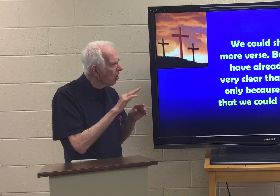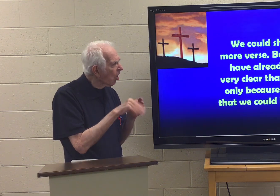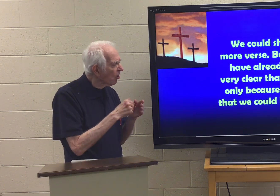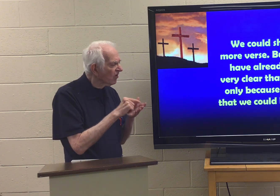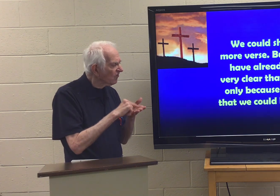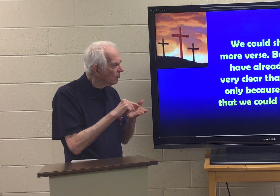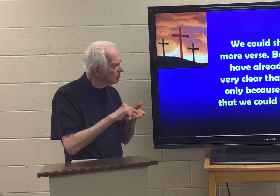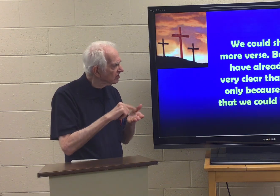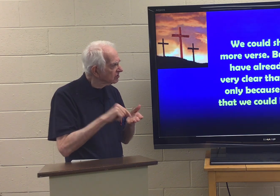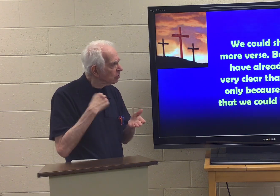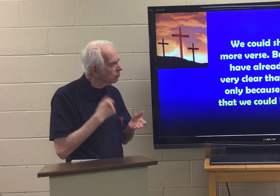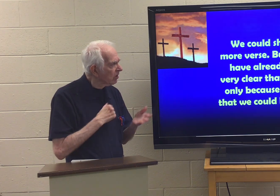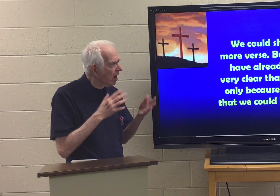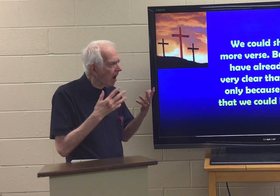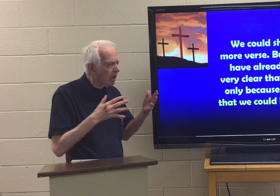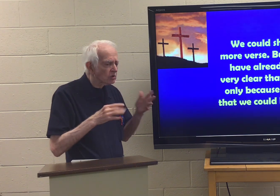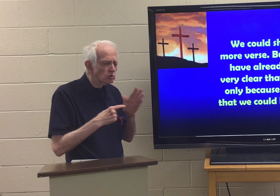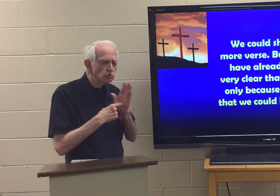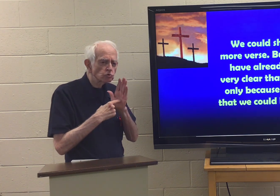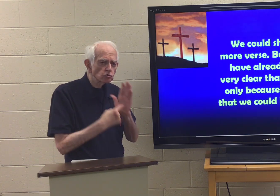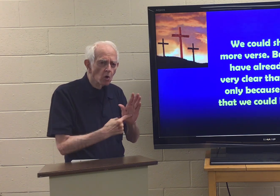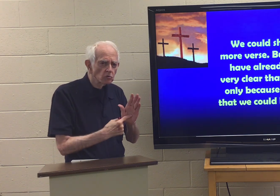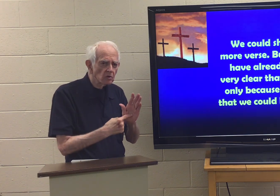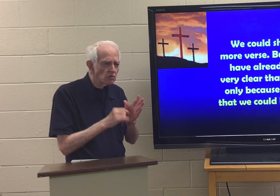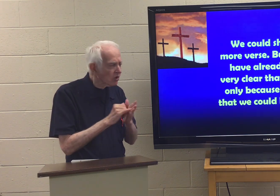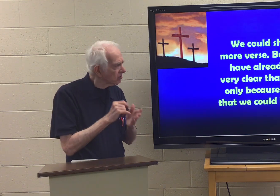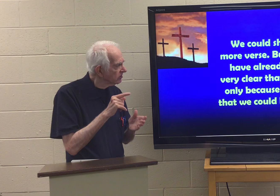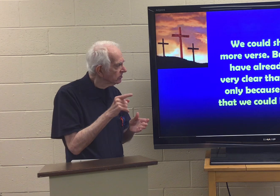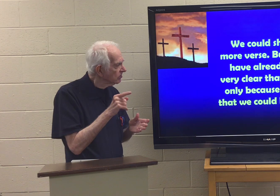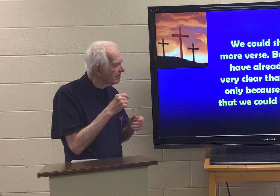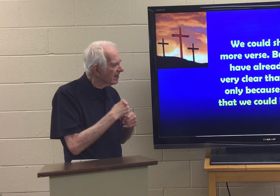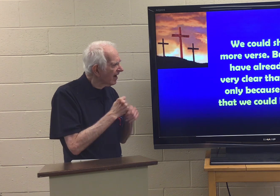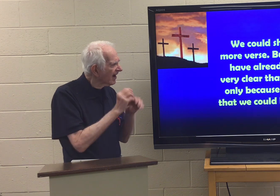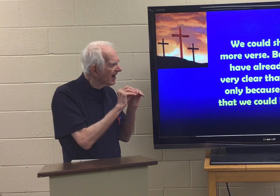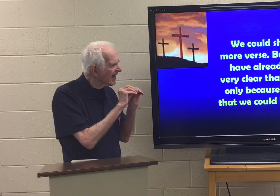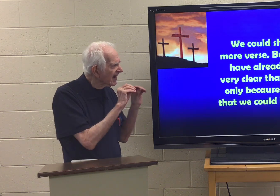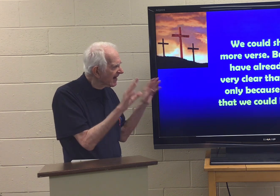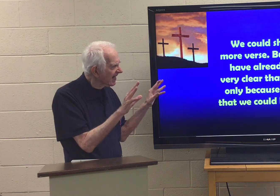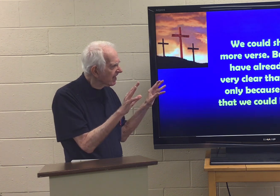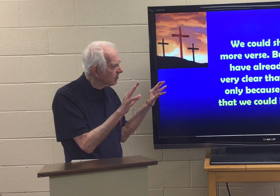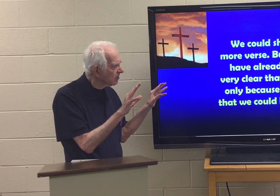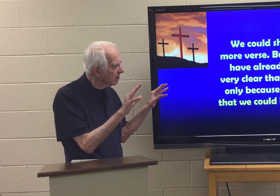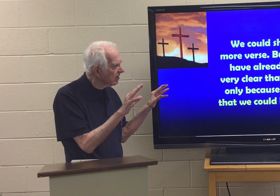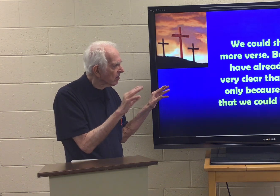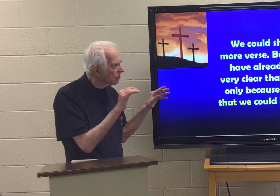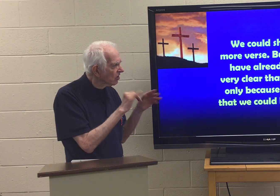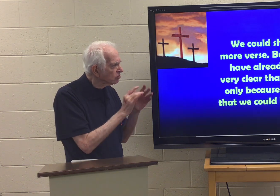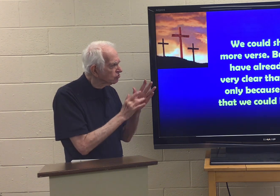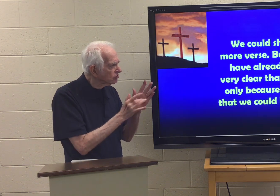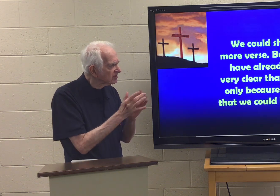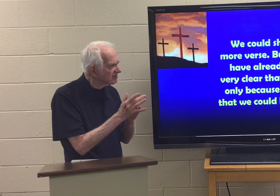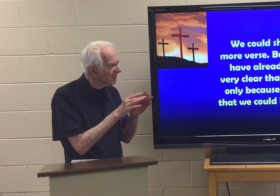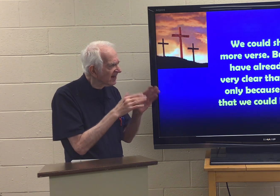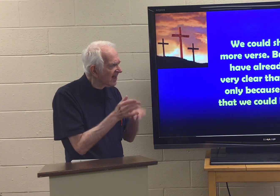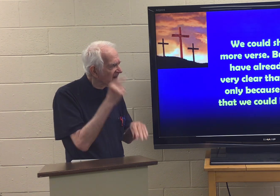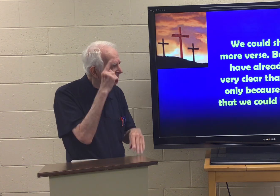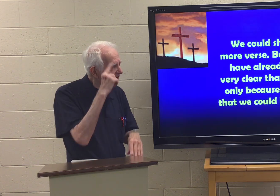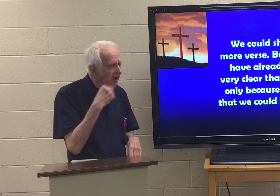But in all the verses we have already shown you, make it very clear that Jesus died for